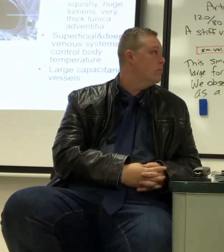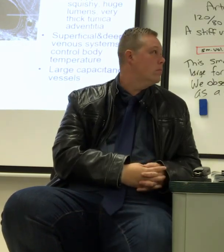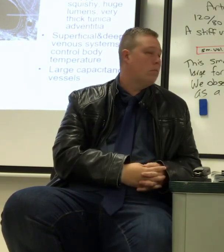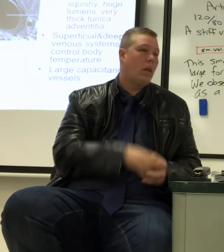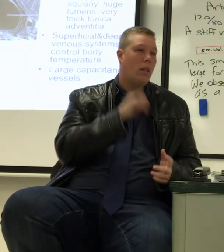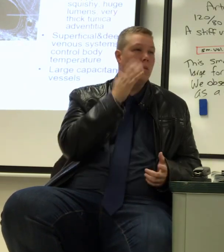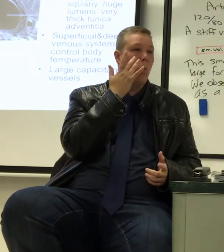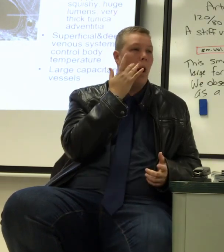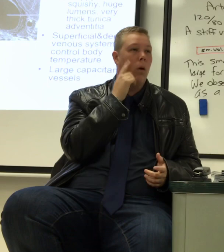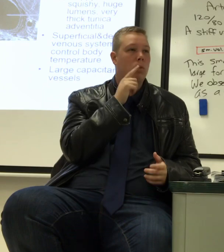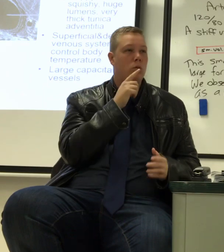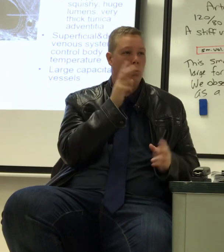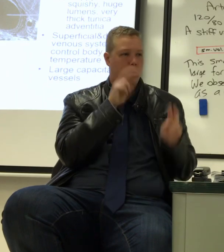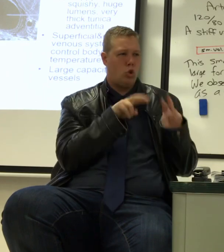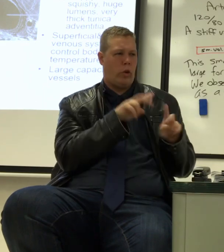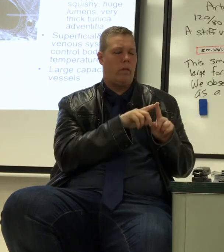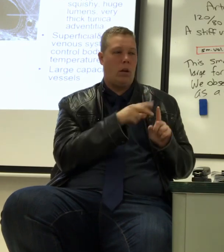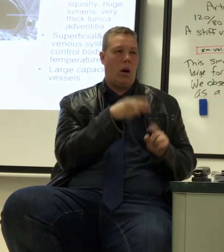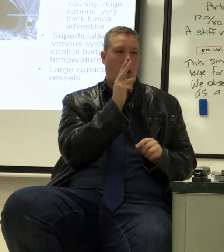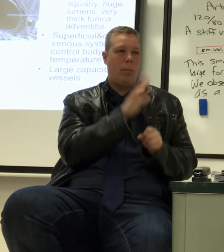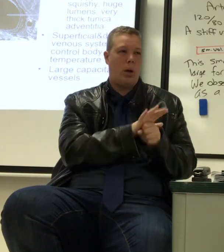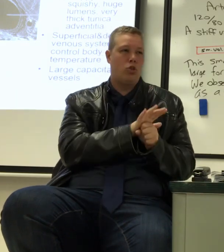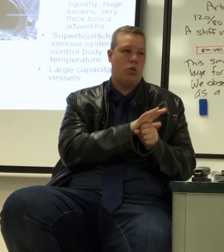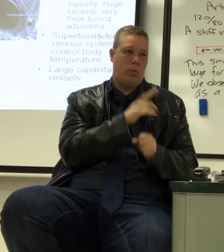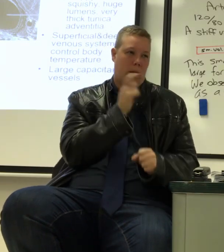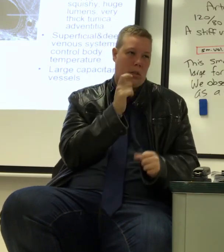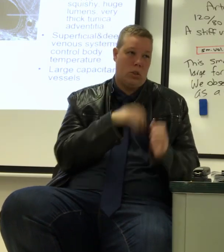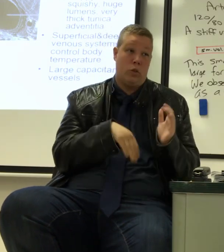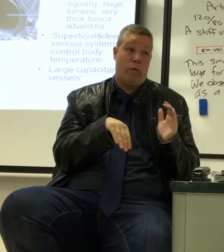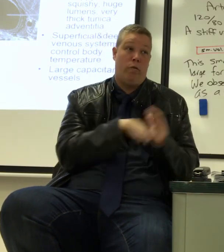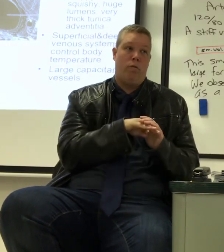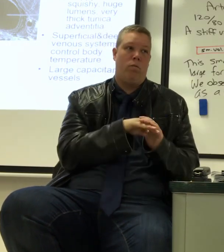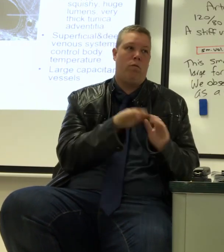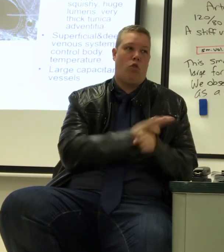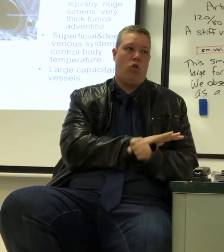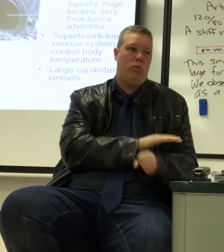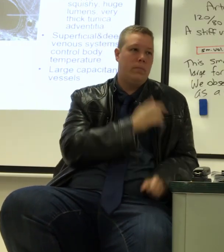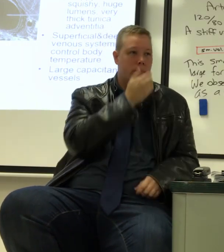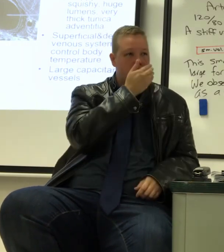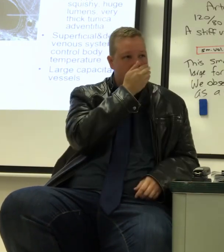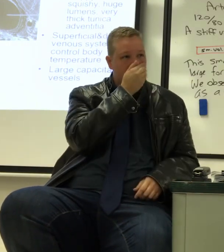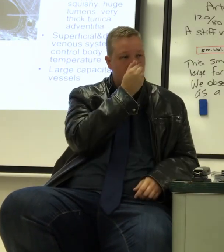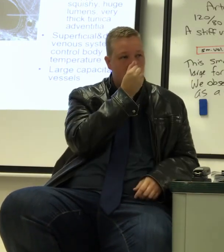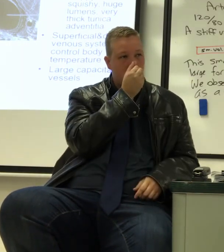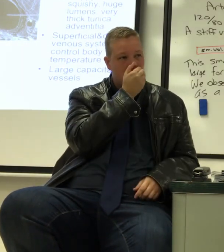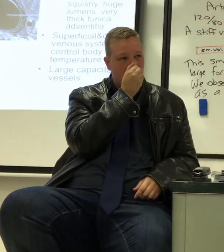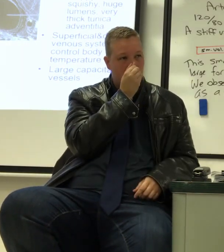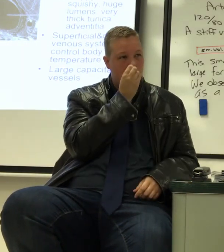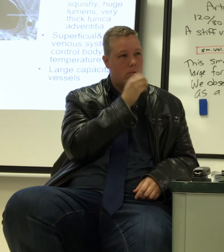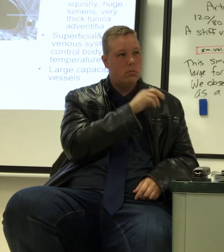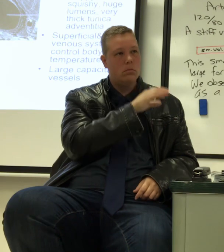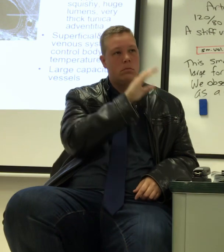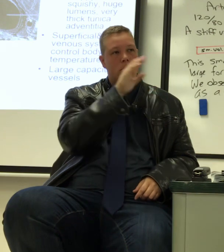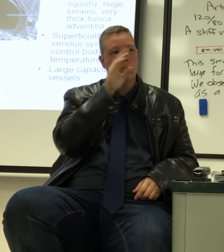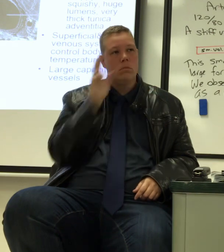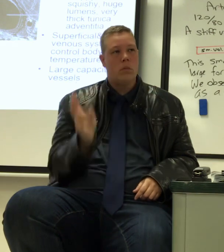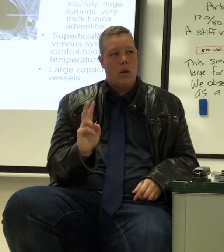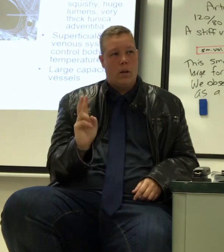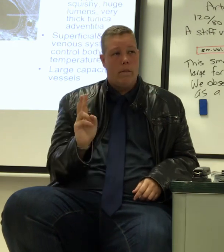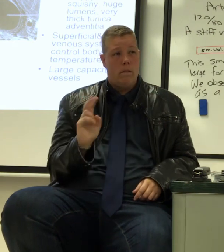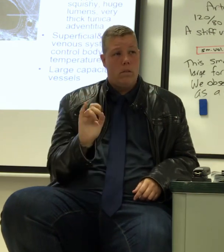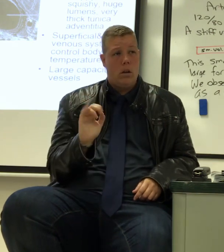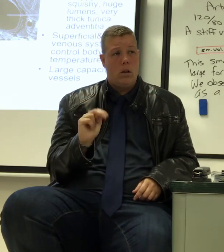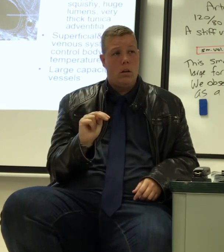why we observe high pressures. Okay. So the other thing about veins, well,